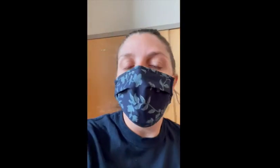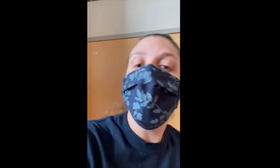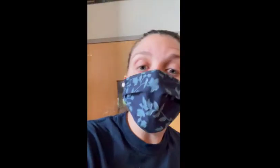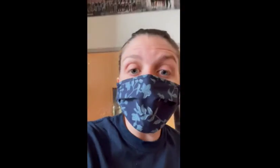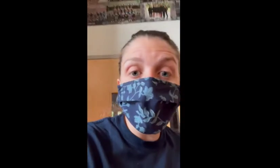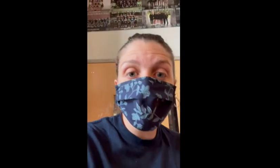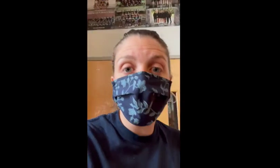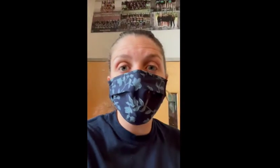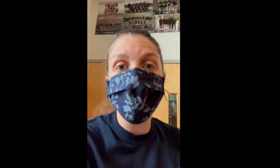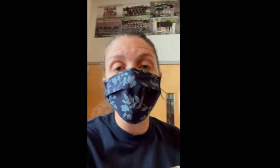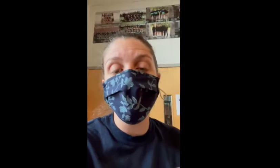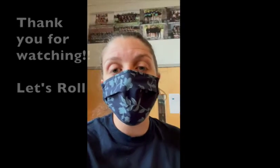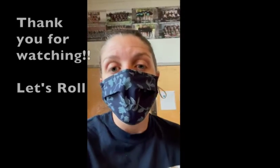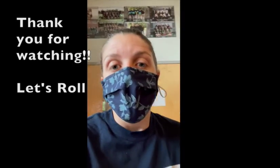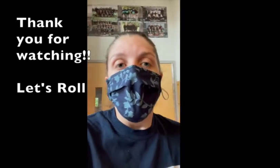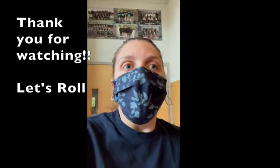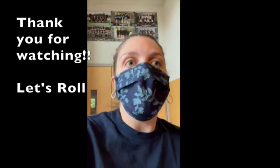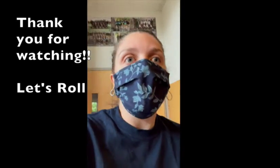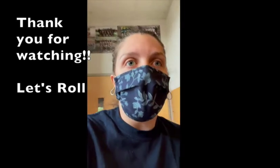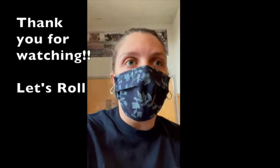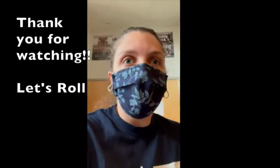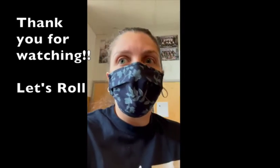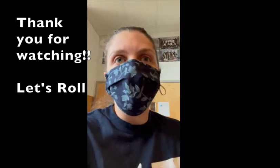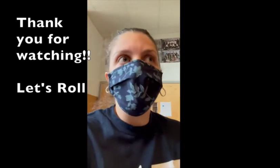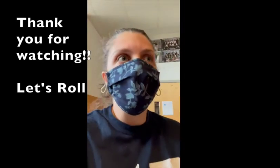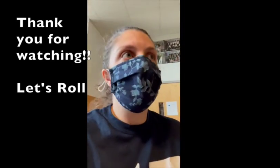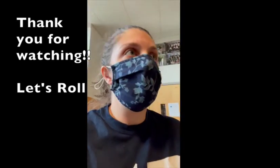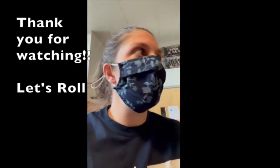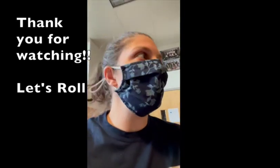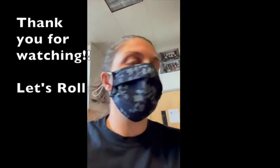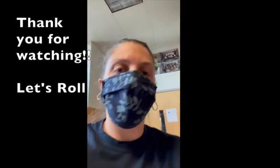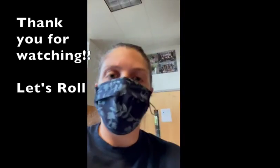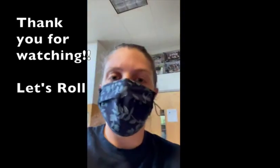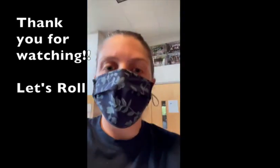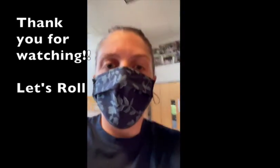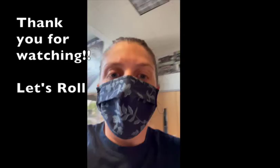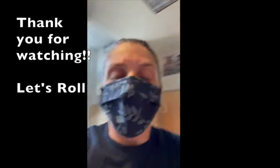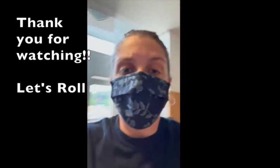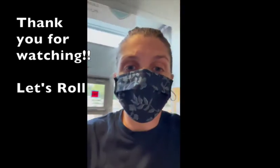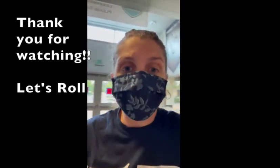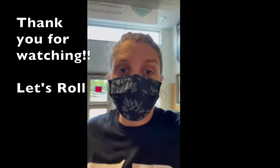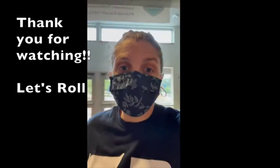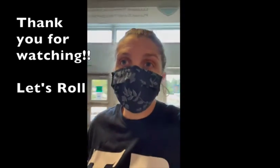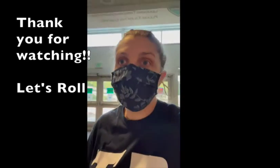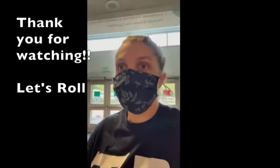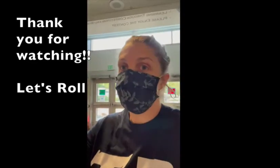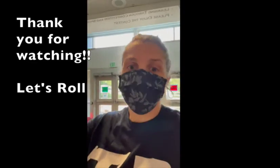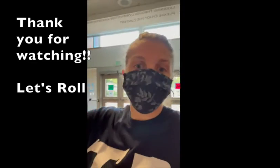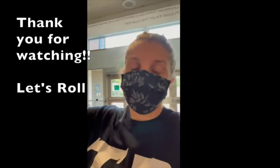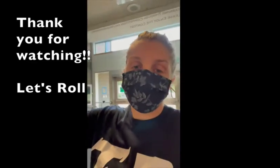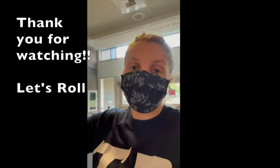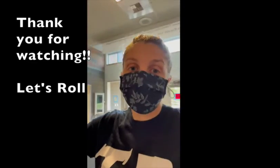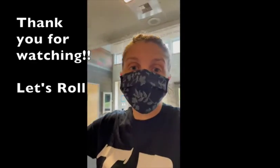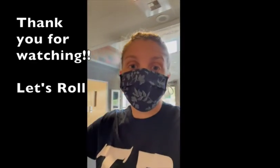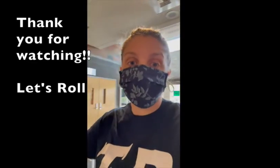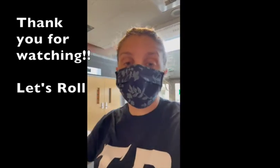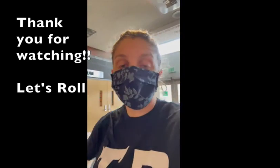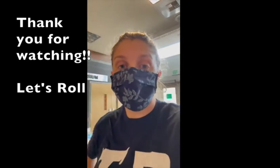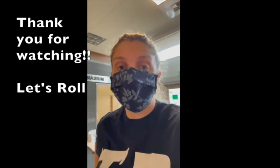Thank you guys for coming on this tour. If you have questions, please contact for athletics, our athletic director,